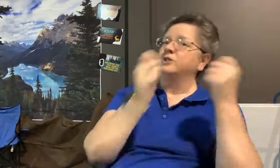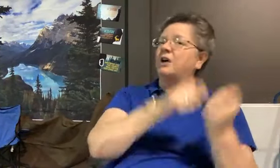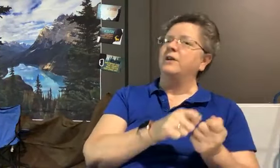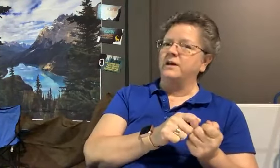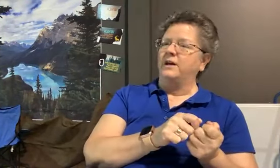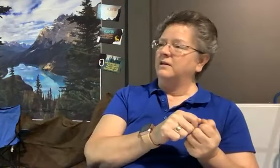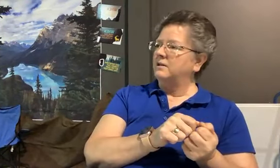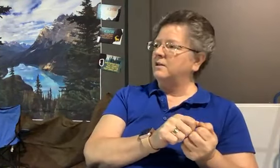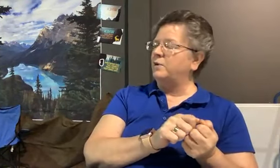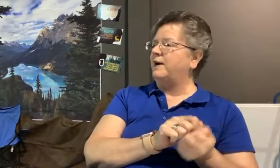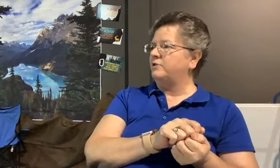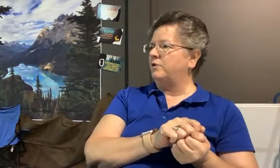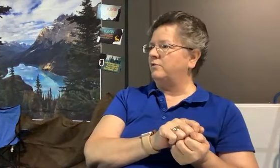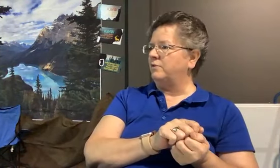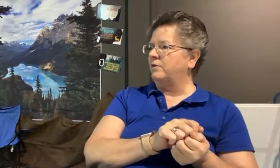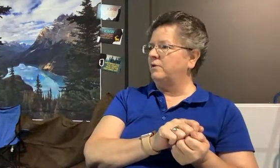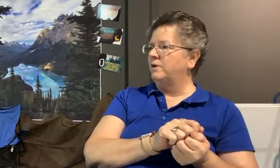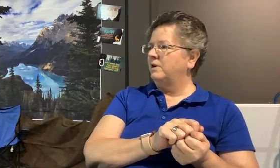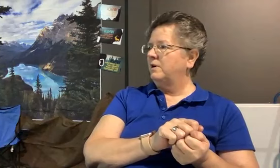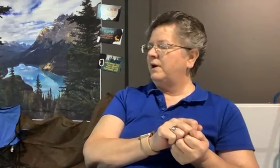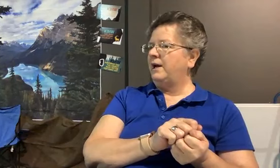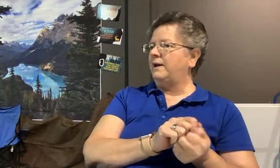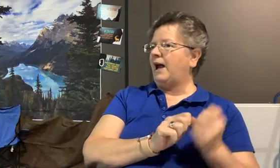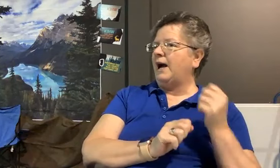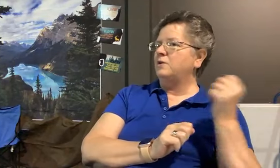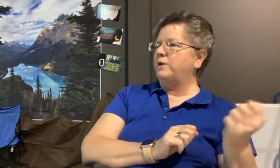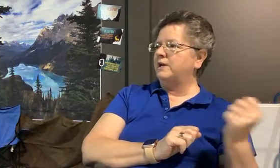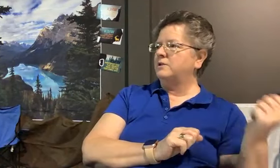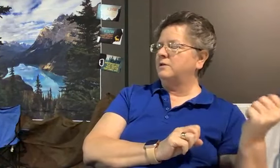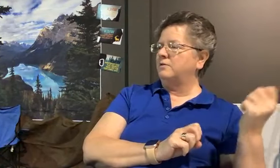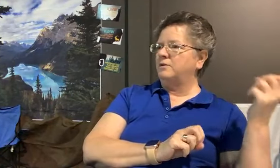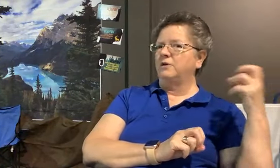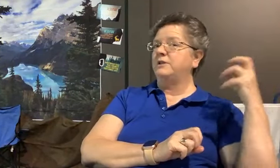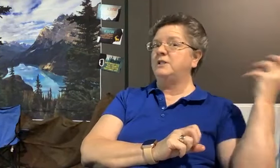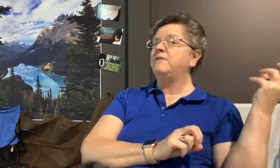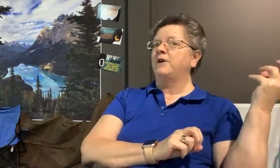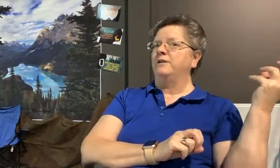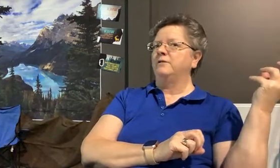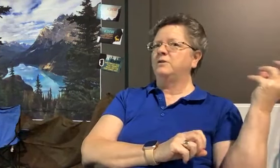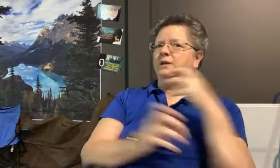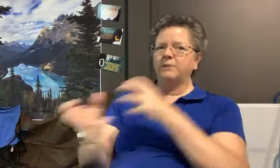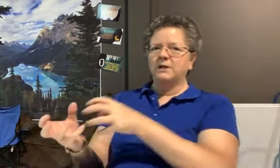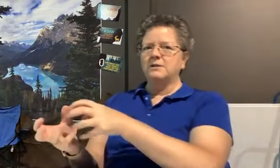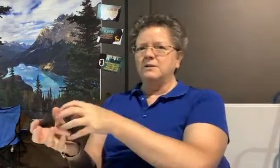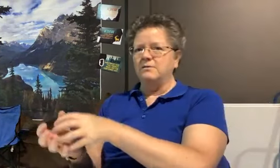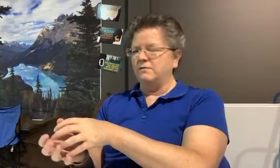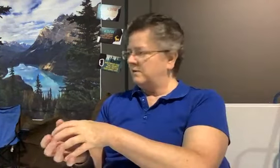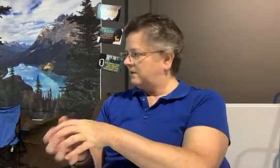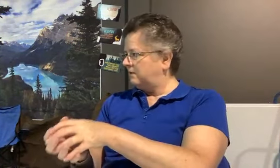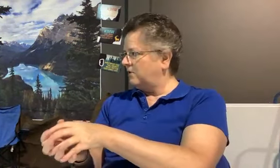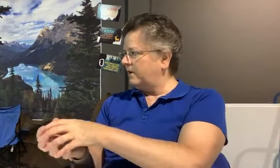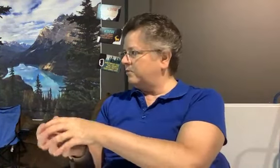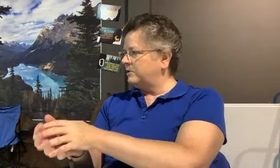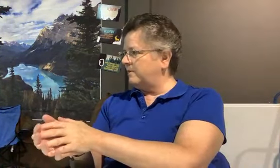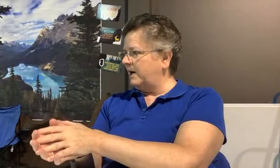scary thing that we have to go through. And how do we get to, you know, it's different. You think because you've gone through something